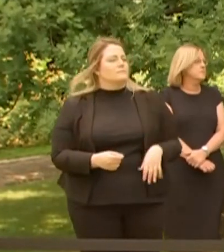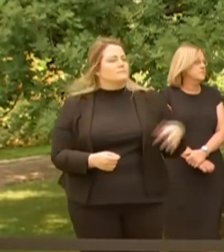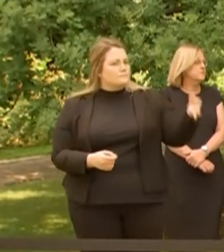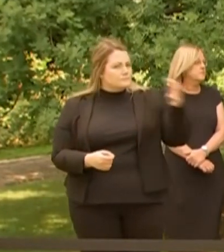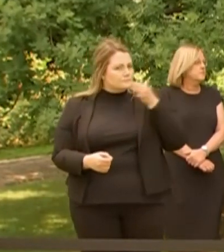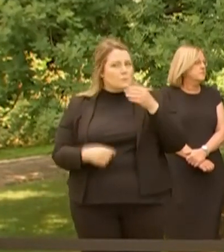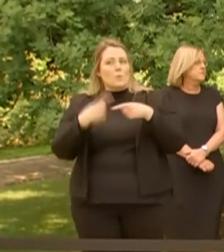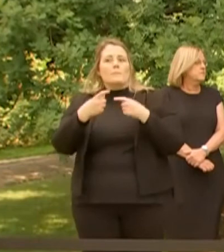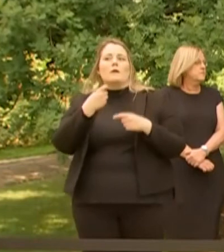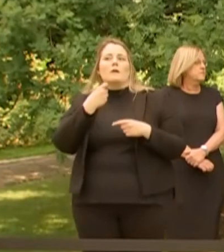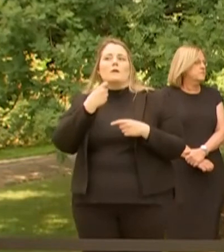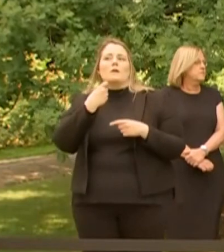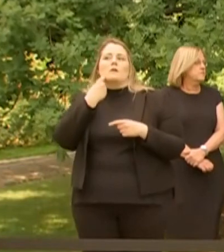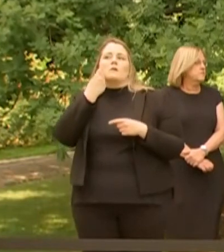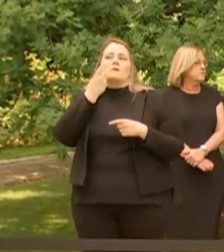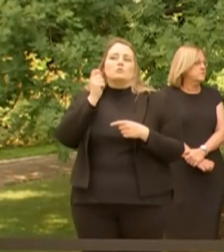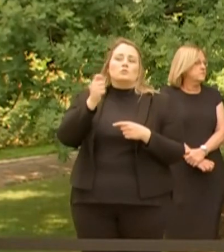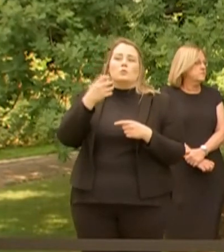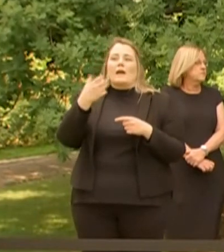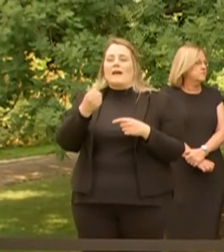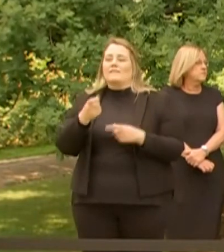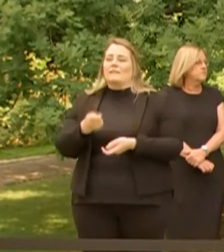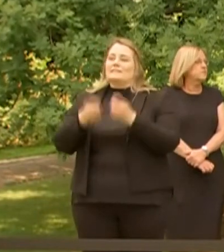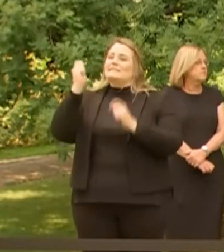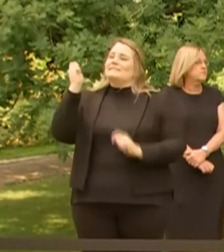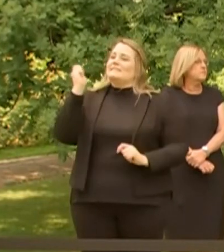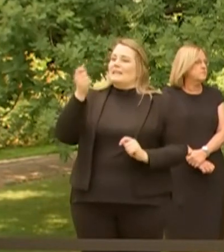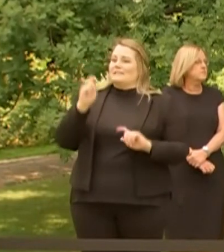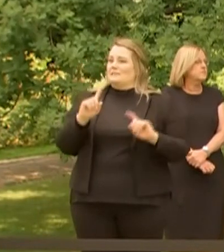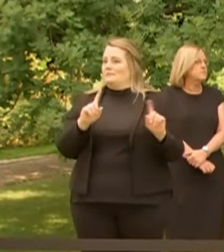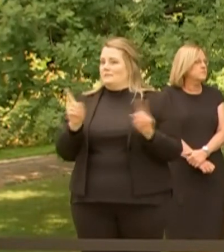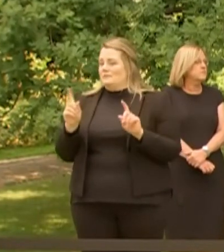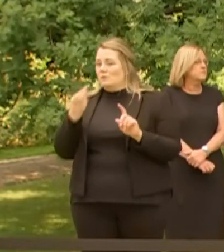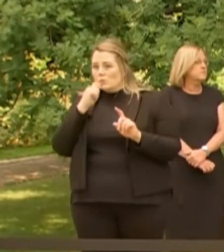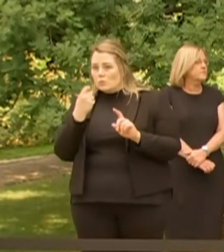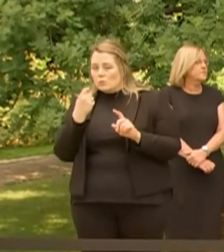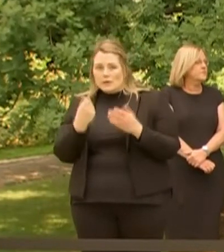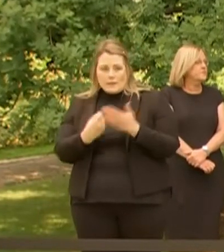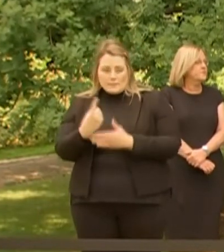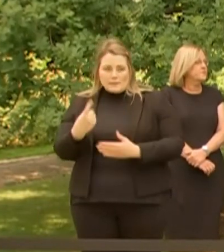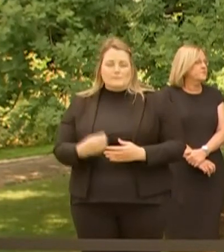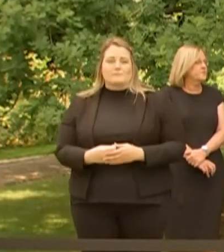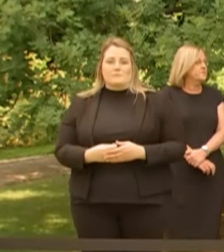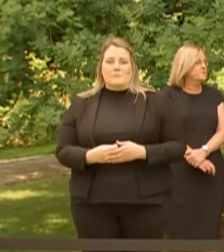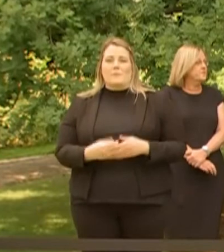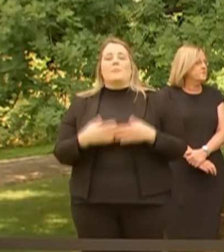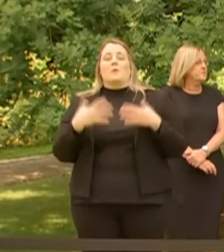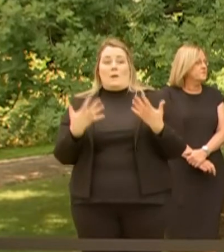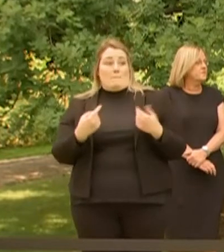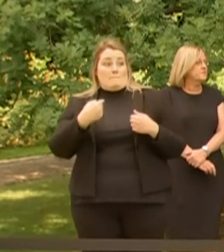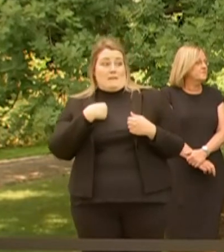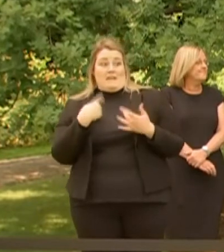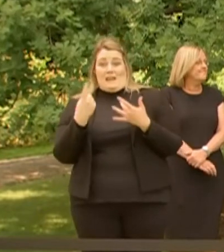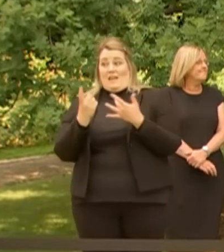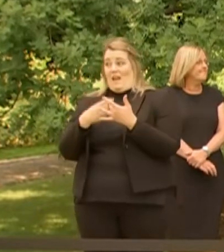with tennis? Tennis obviously is a quarantine environment as well, and I can confirm for you that I and other senior colleagues